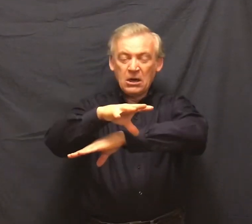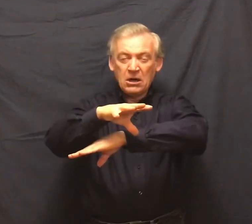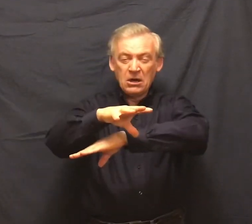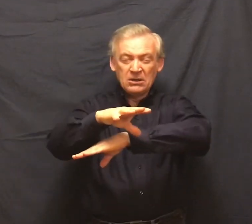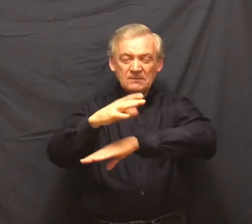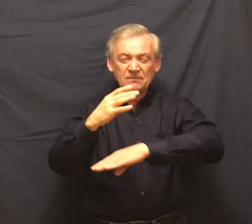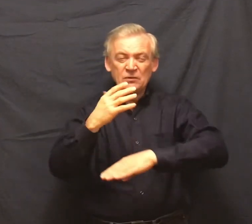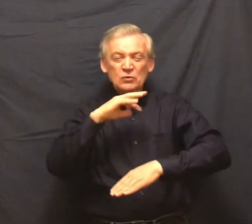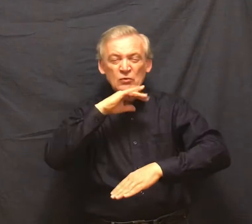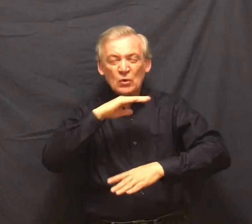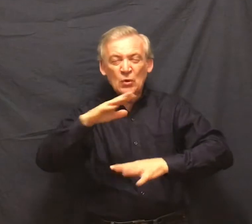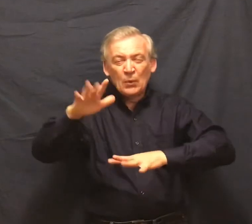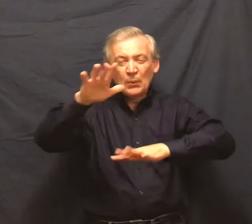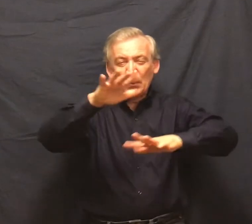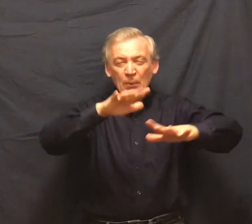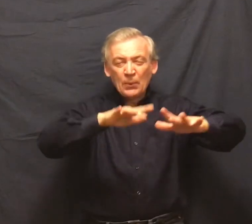like rushing stars.